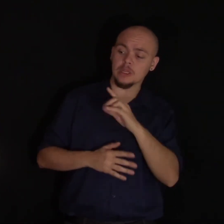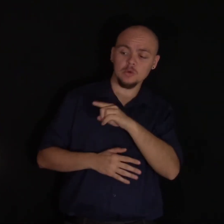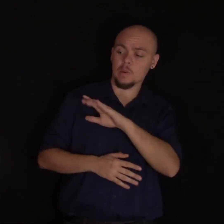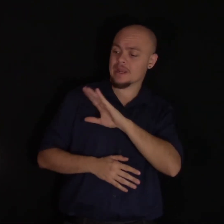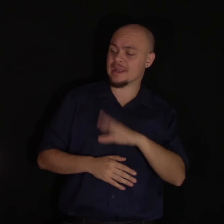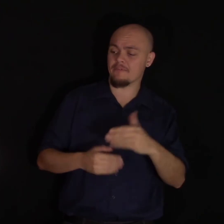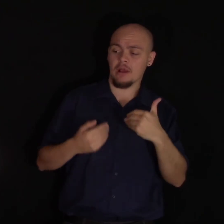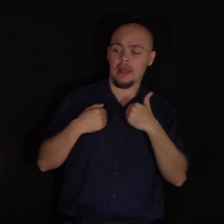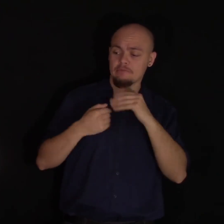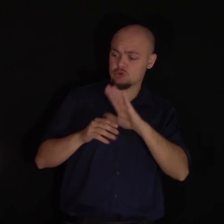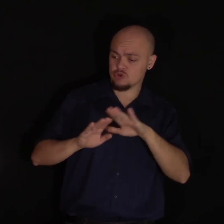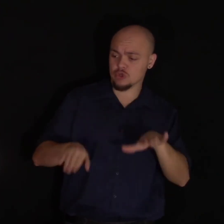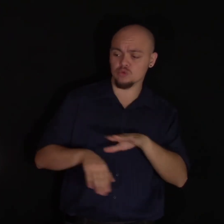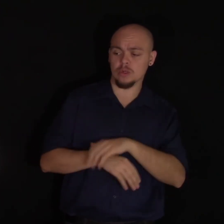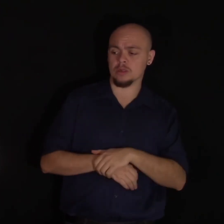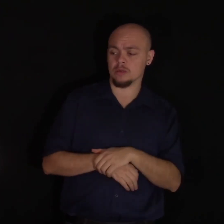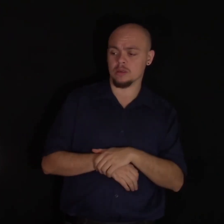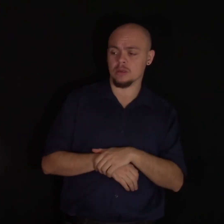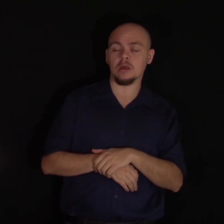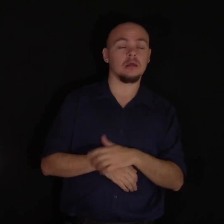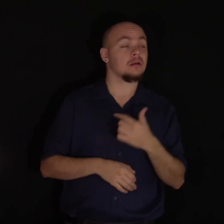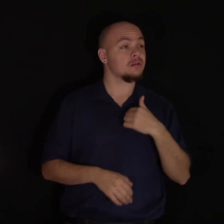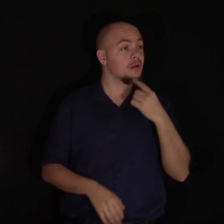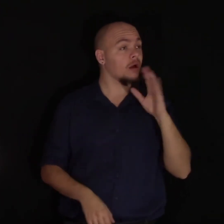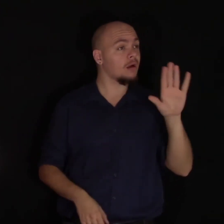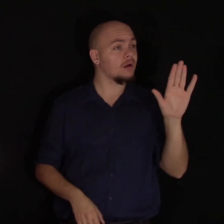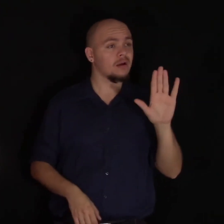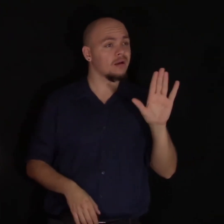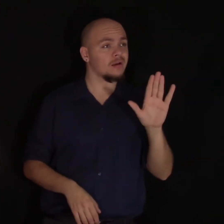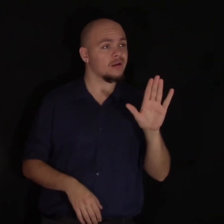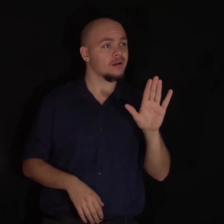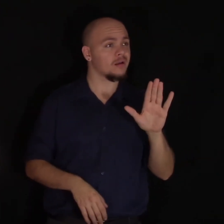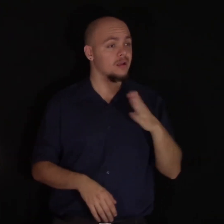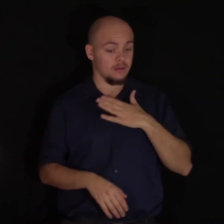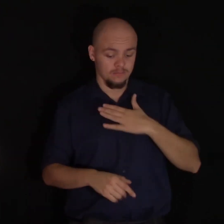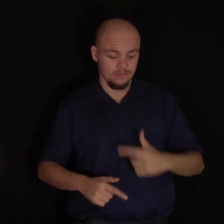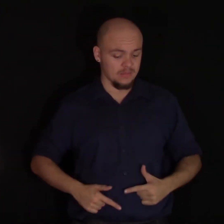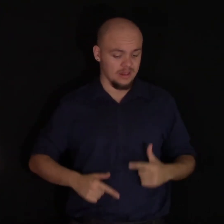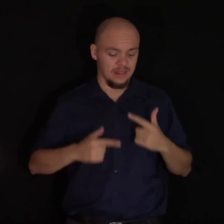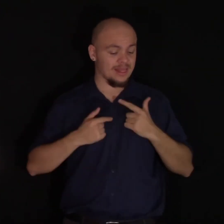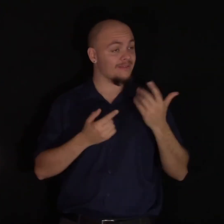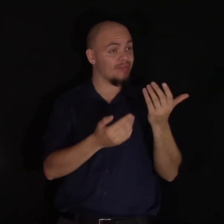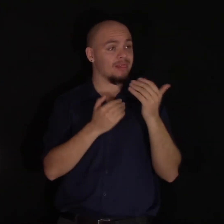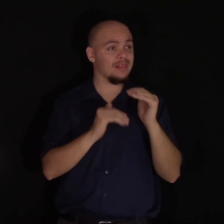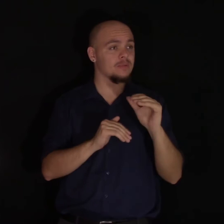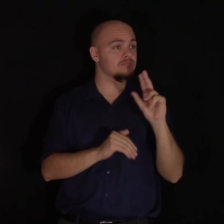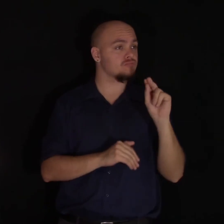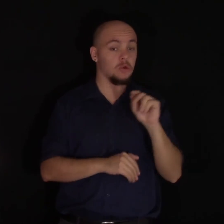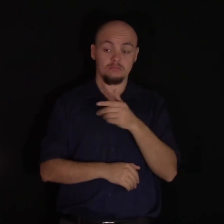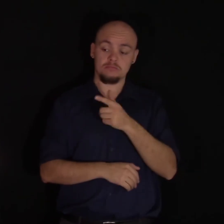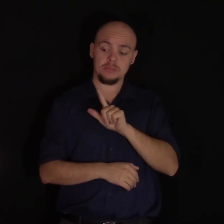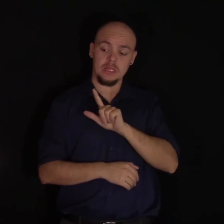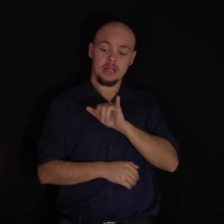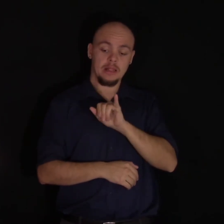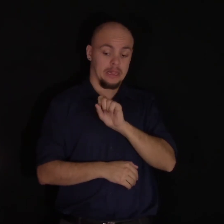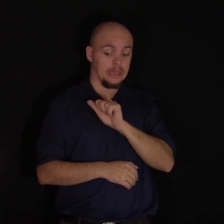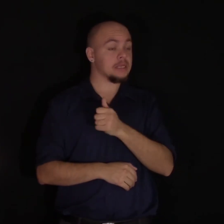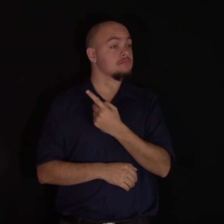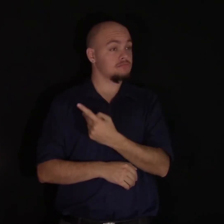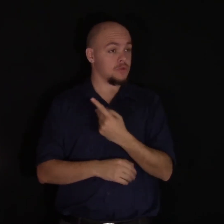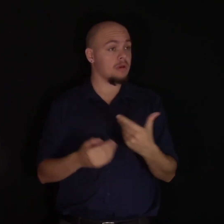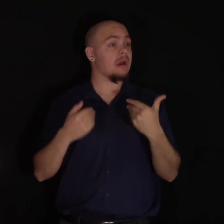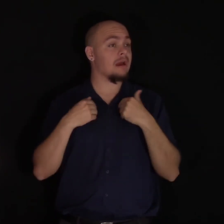have children. I told her that there are no limitations to my life and that Lisa and I do plan to have a family